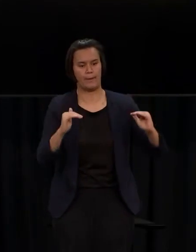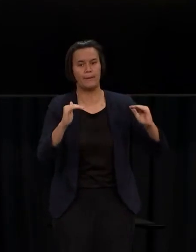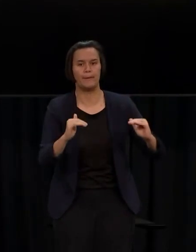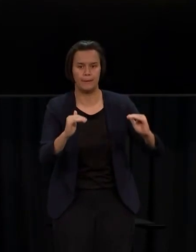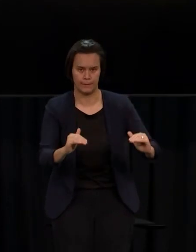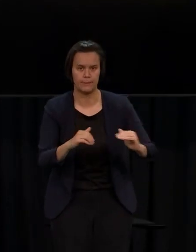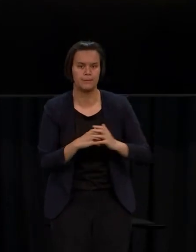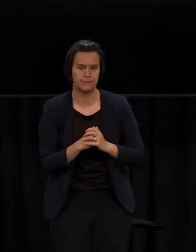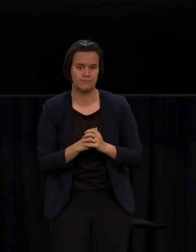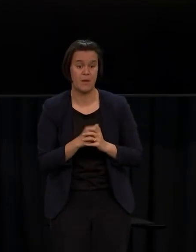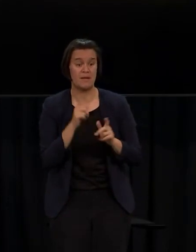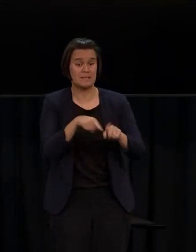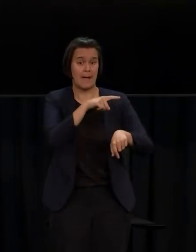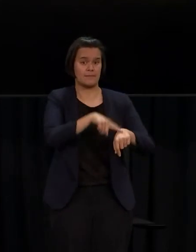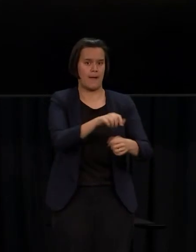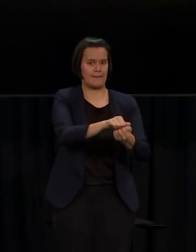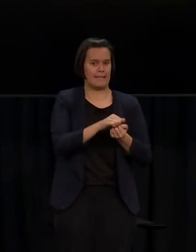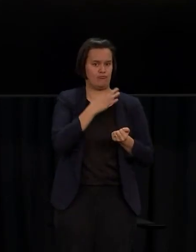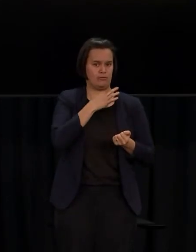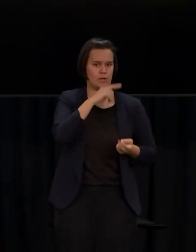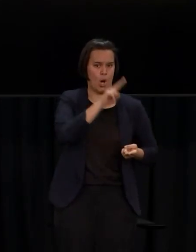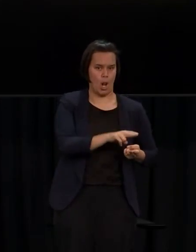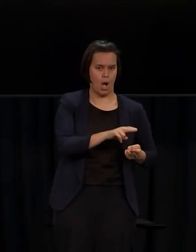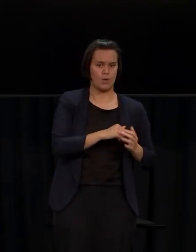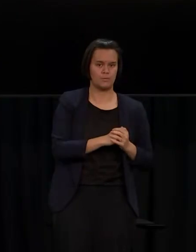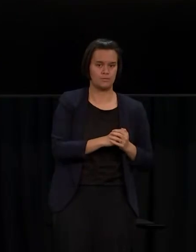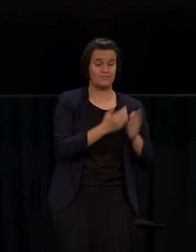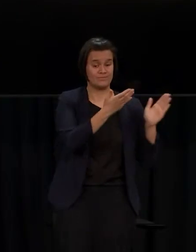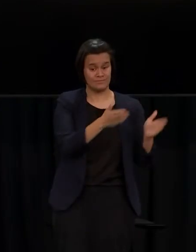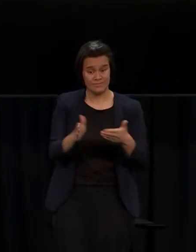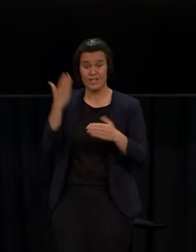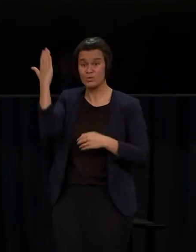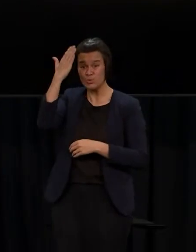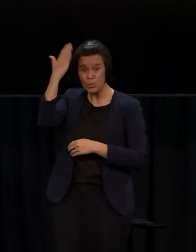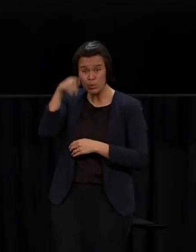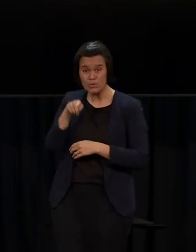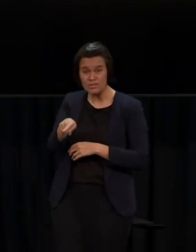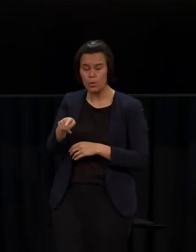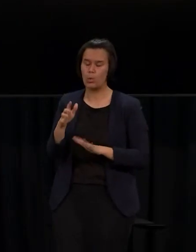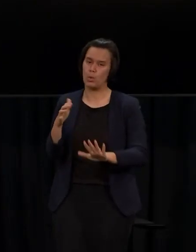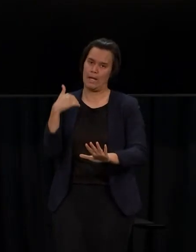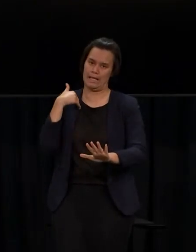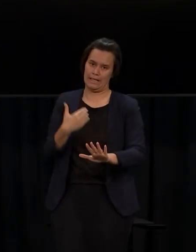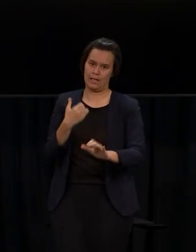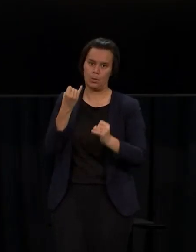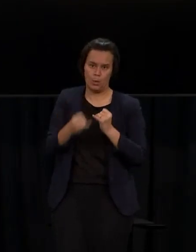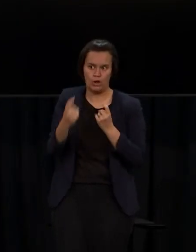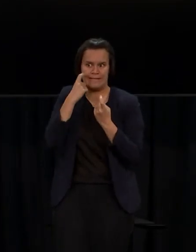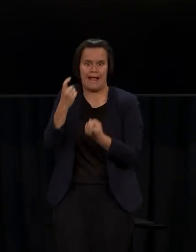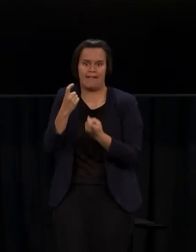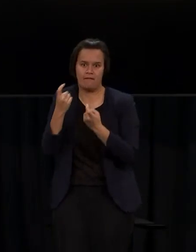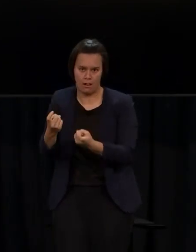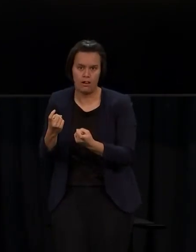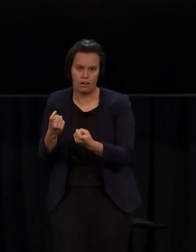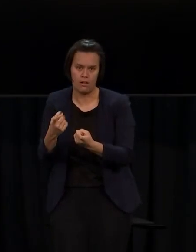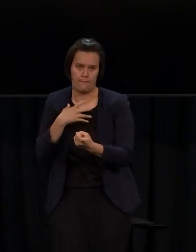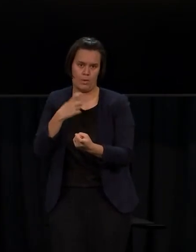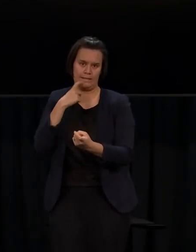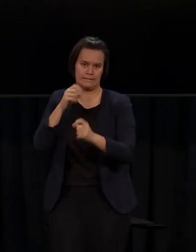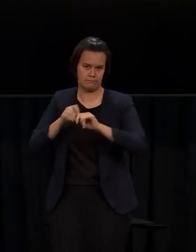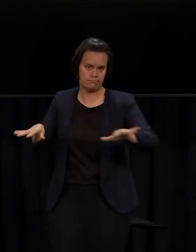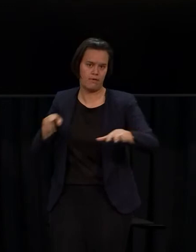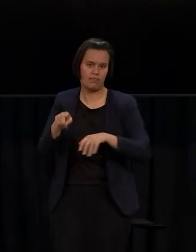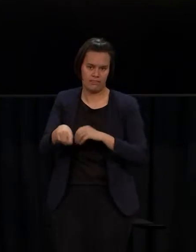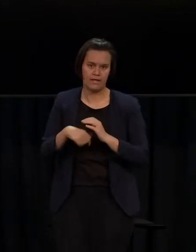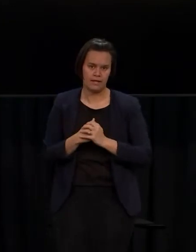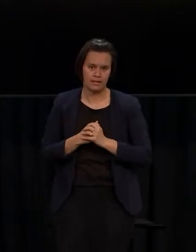we're flagging that we would ease. So we're stepping into that very carefully with very careful public health advice. Yeah,